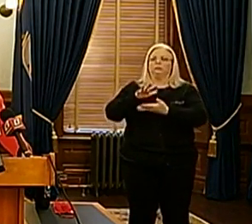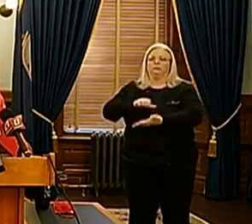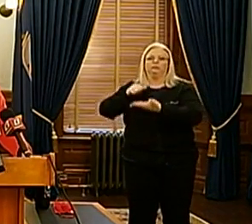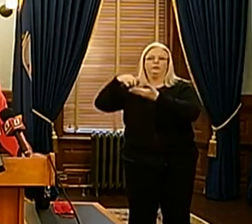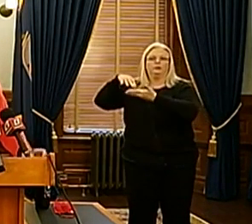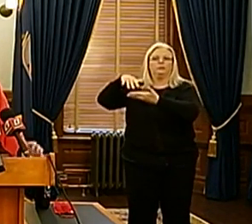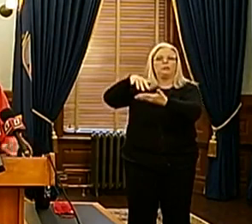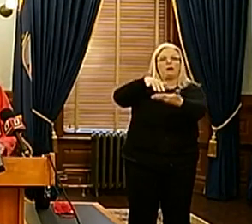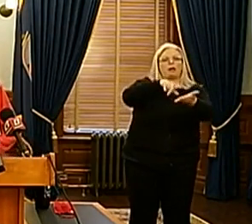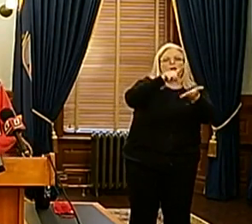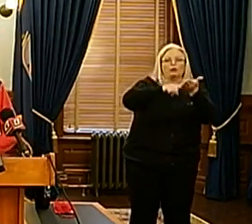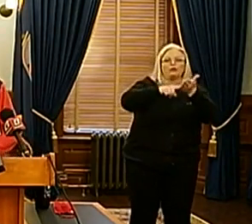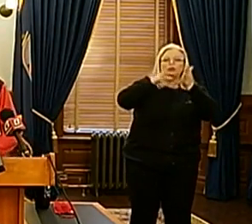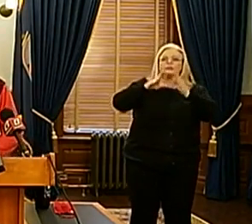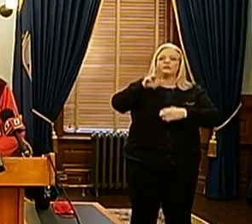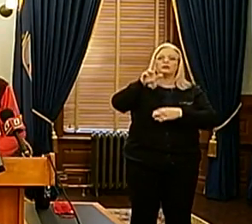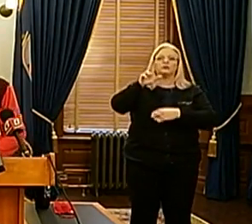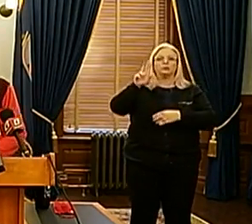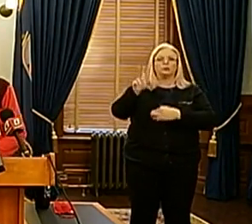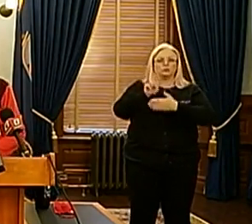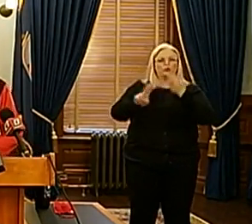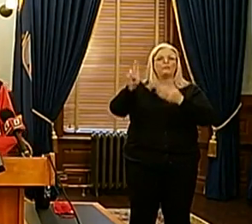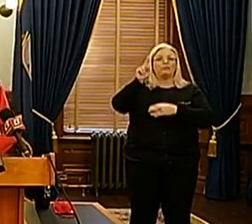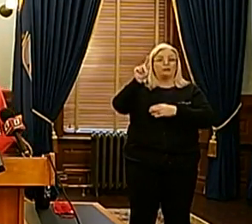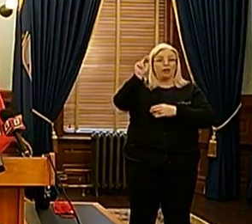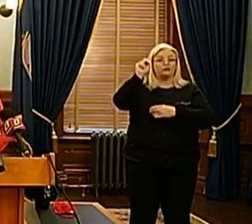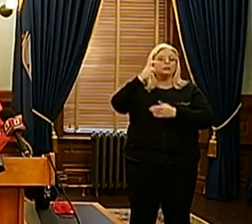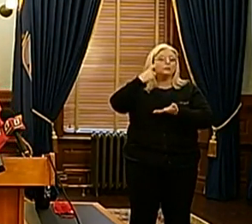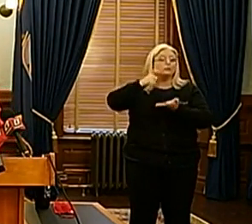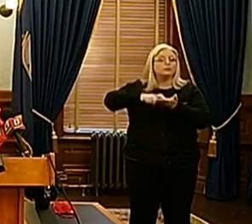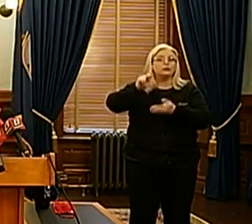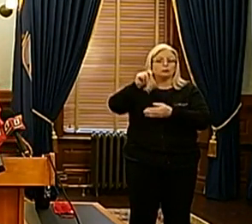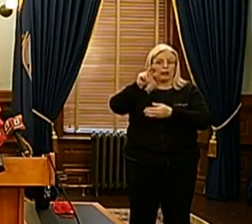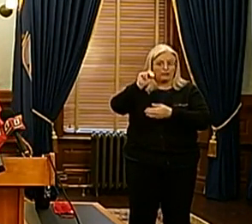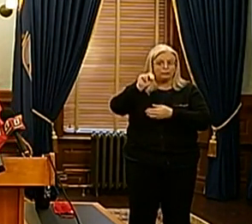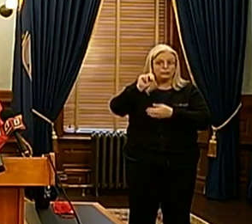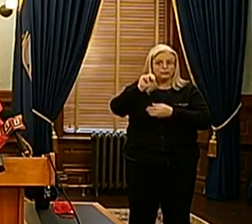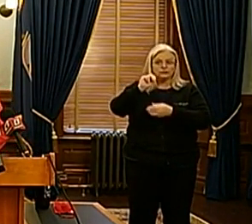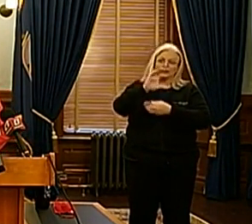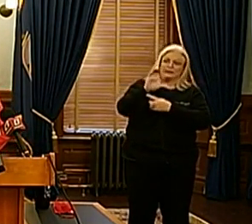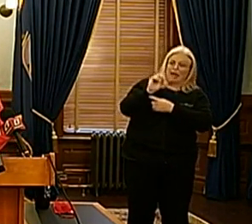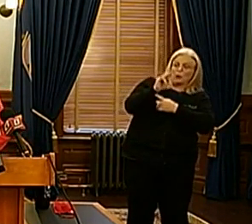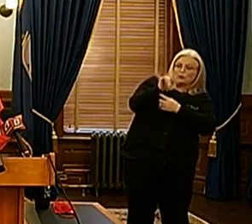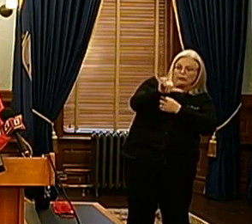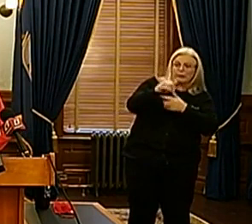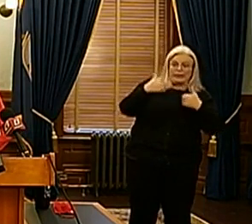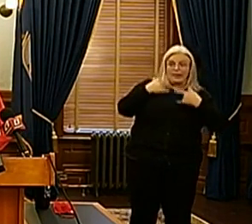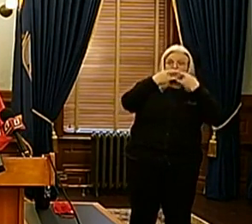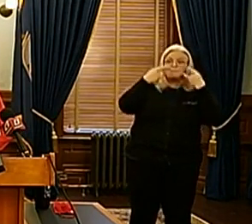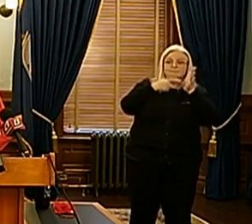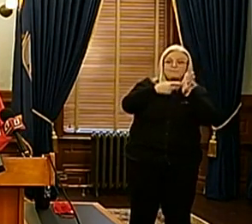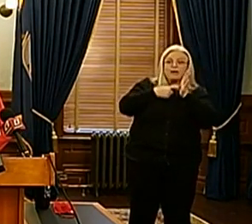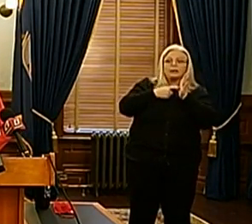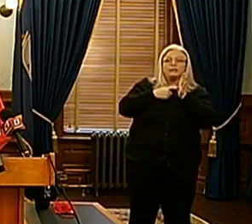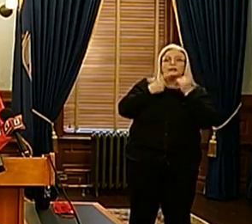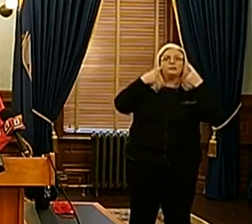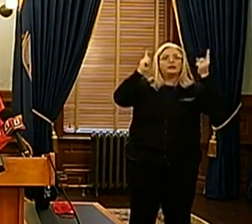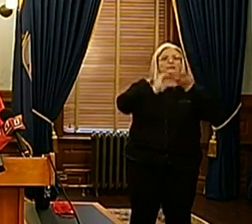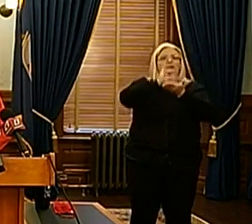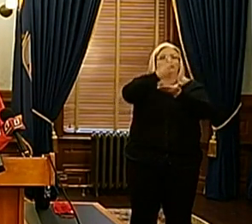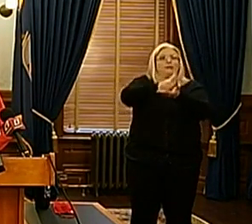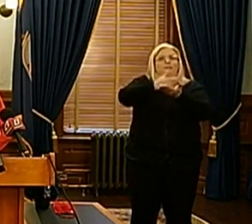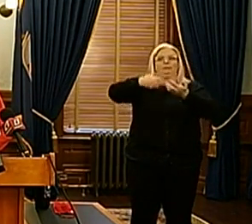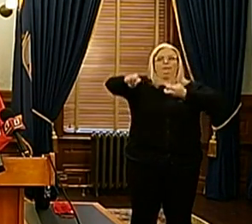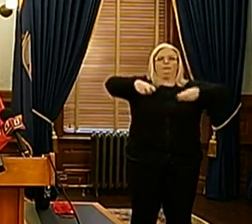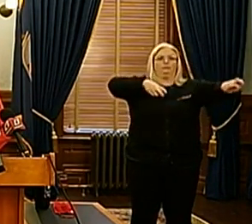by researchers at the University of Kansas found that counties with mask mandates have effectively stopped the virus